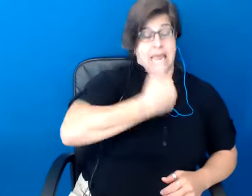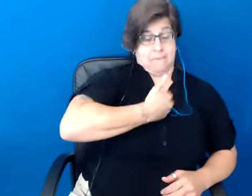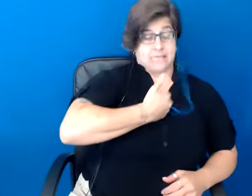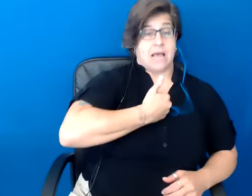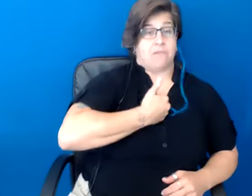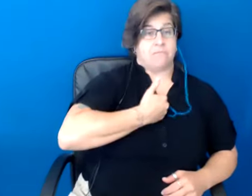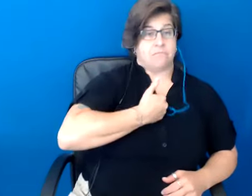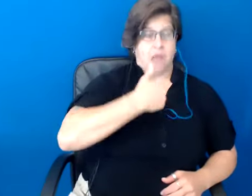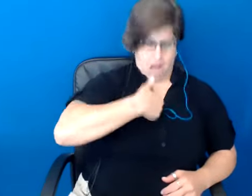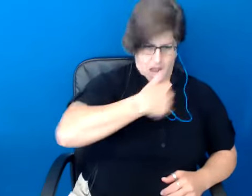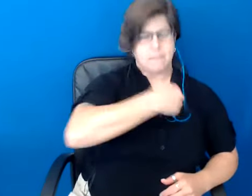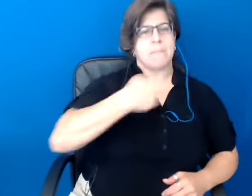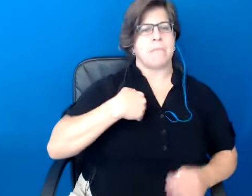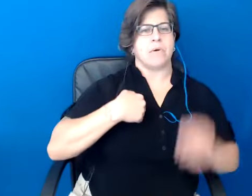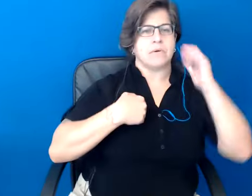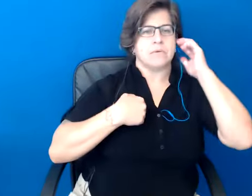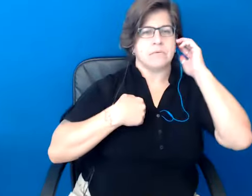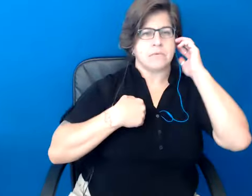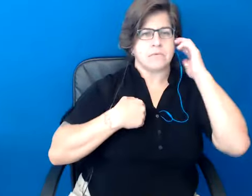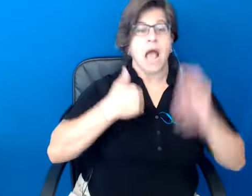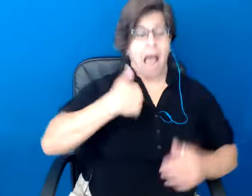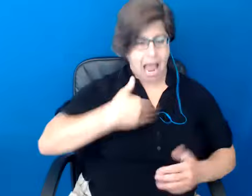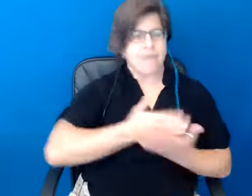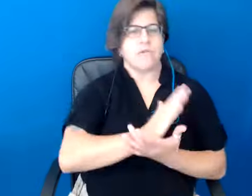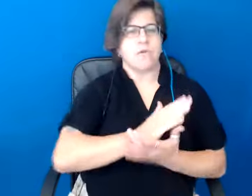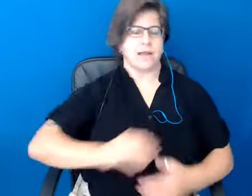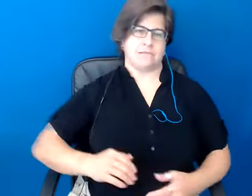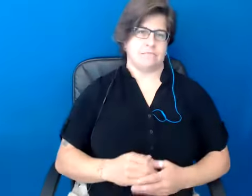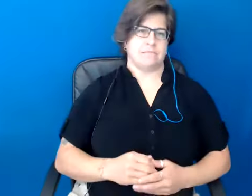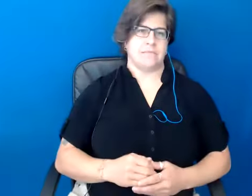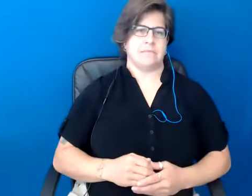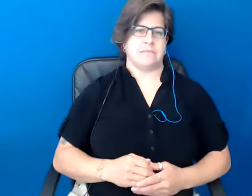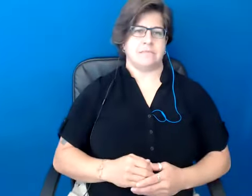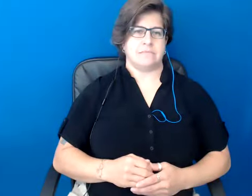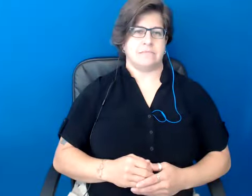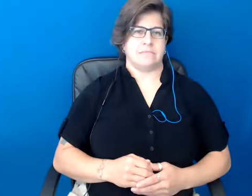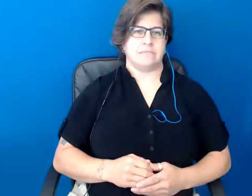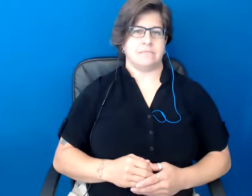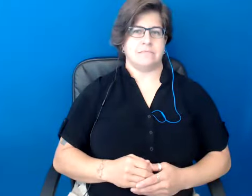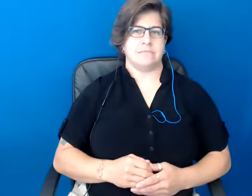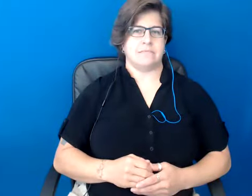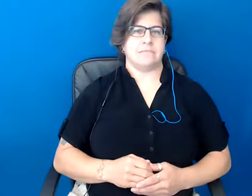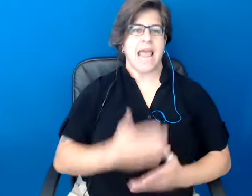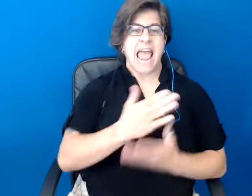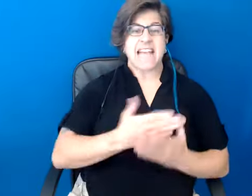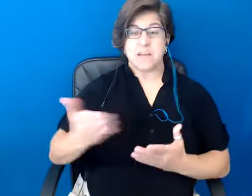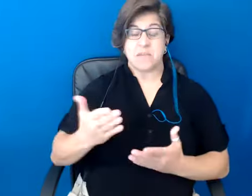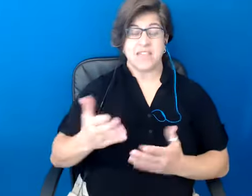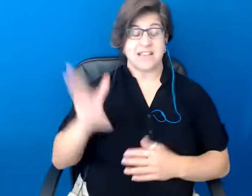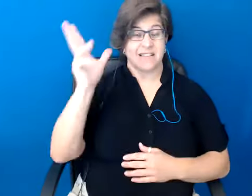Tradition 3 says that I'm a member of Alcoholics Anonymous if I say so. So if I'm a member, I have the right, and now I have the